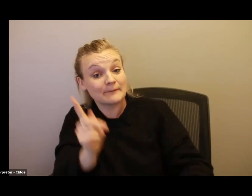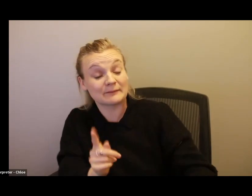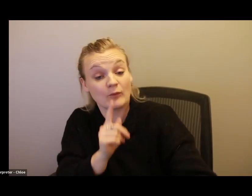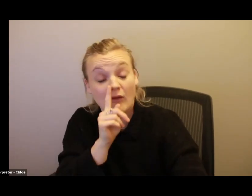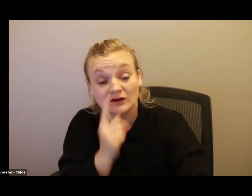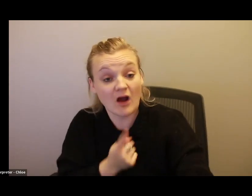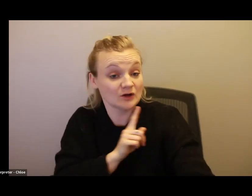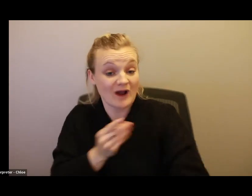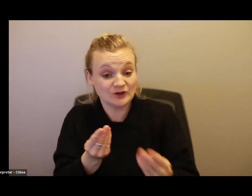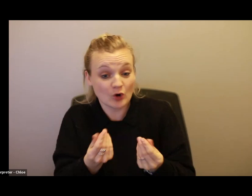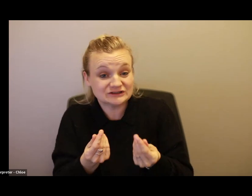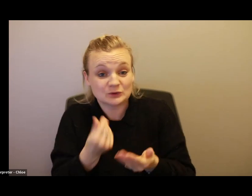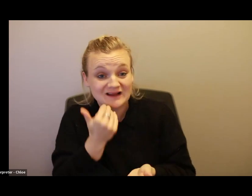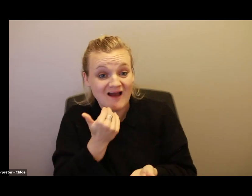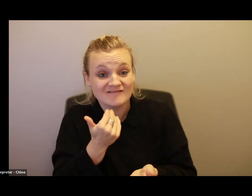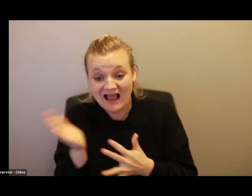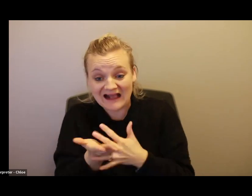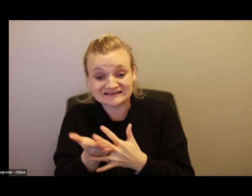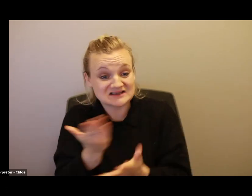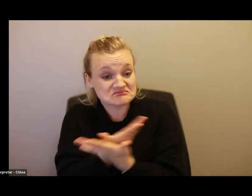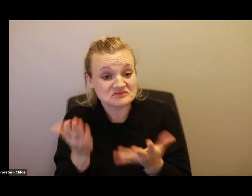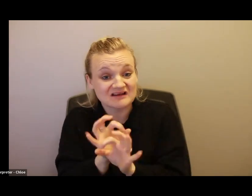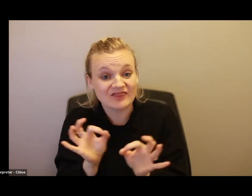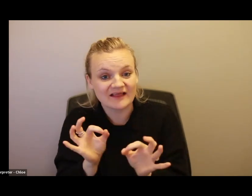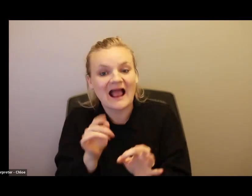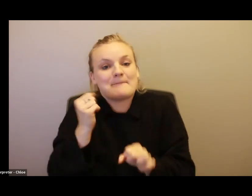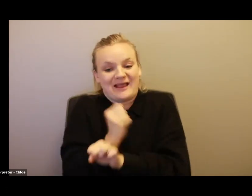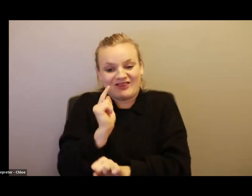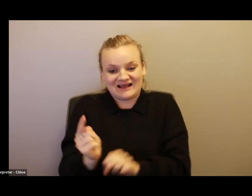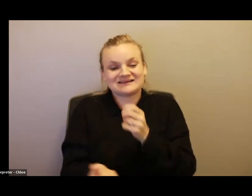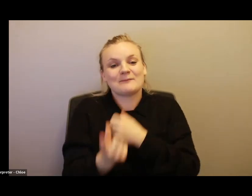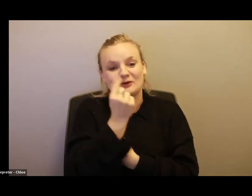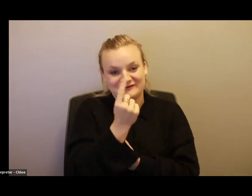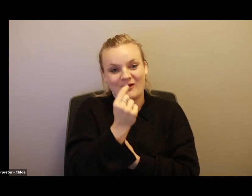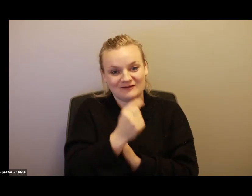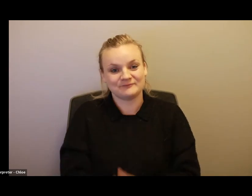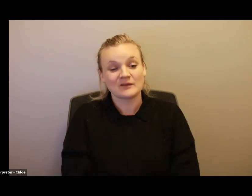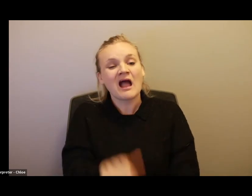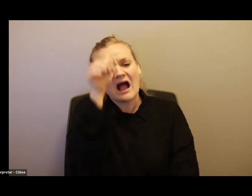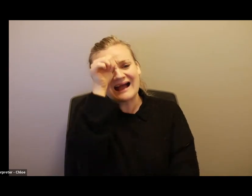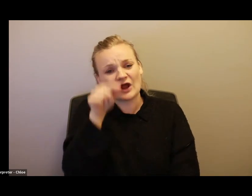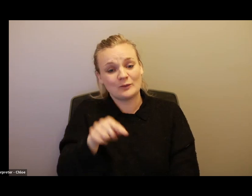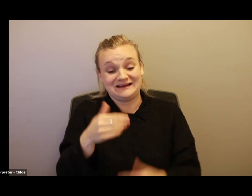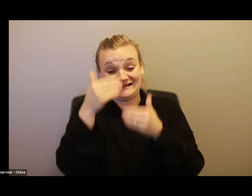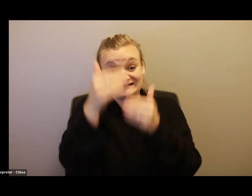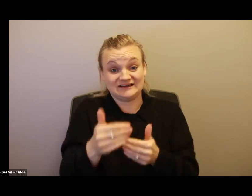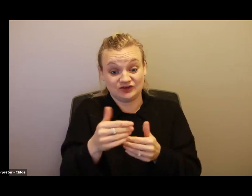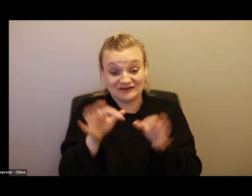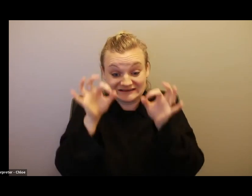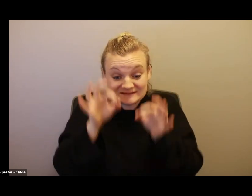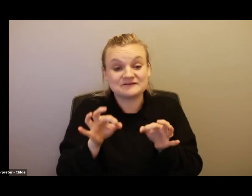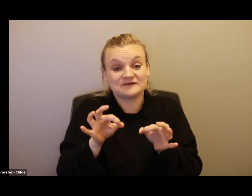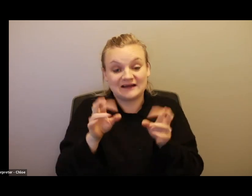resourced, don't have access, and make that possible. I'm really thrilled that I know in this session there's been a session on making